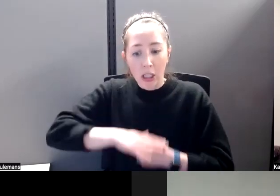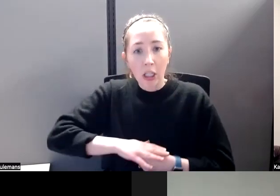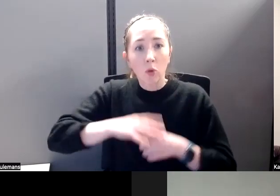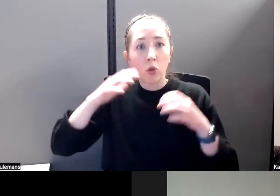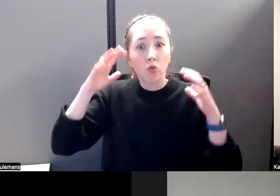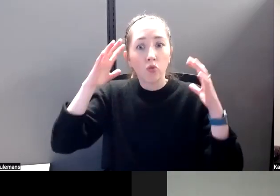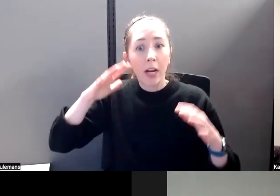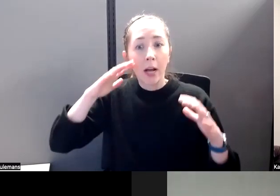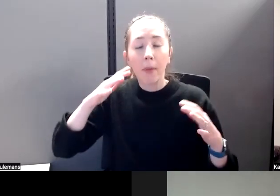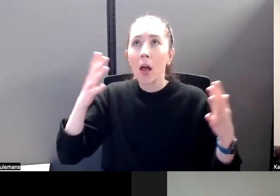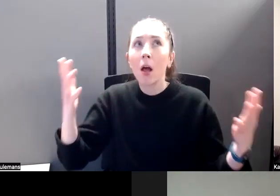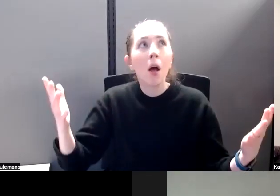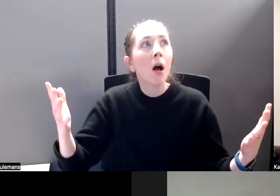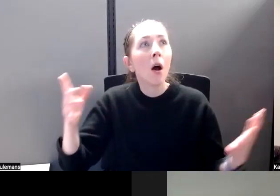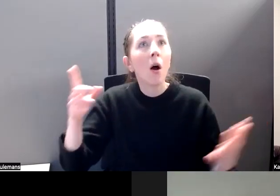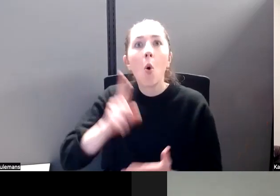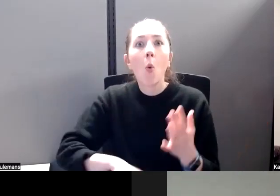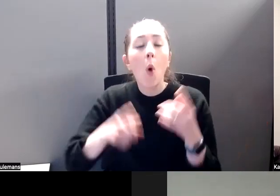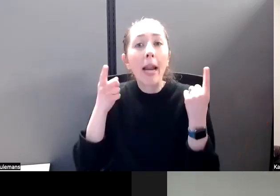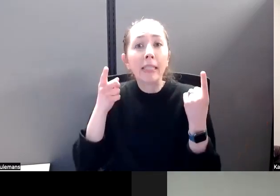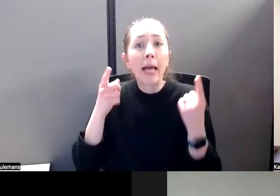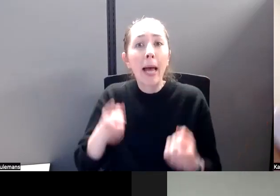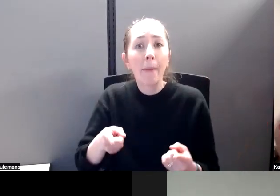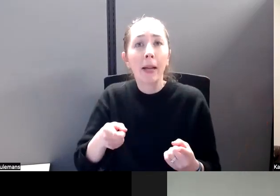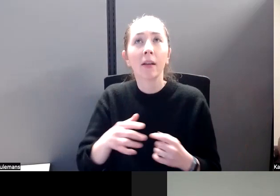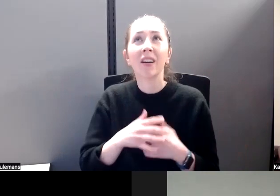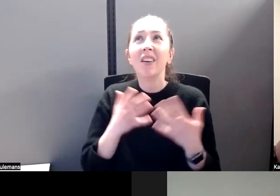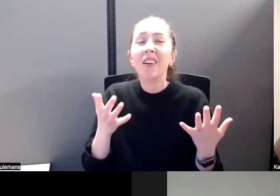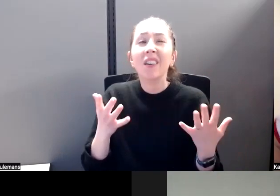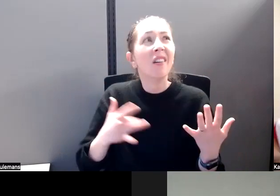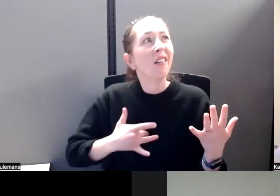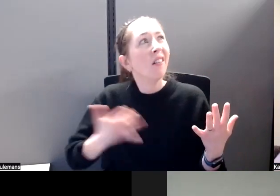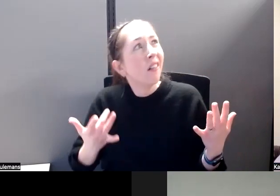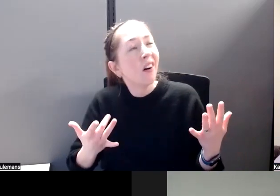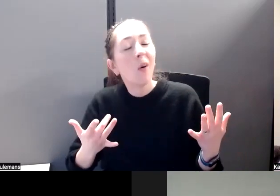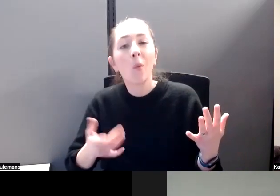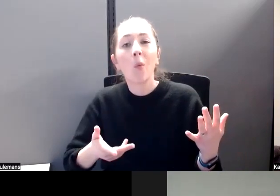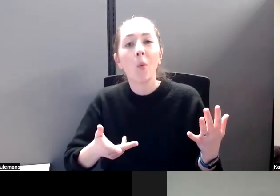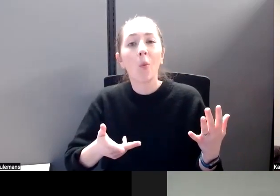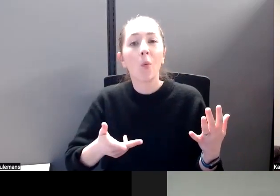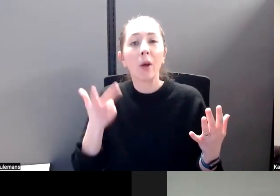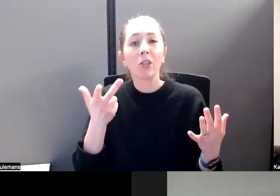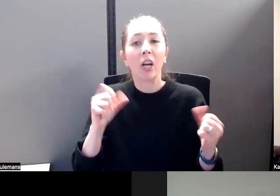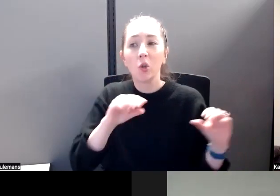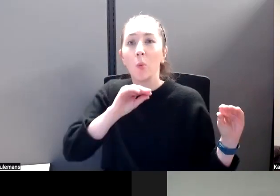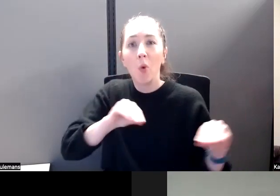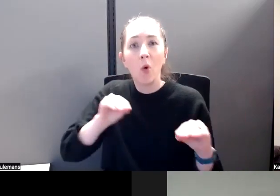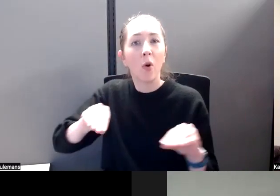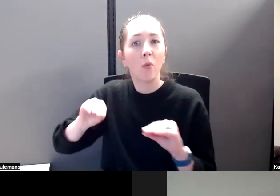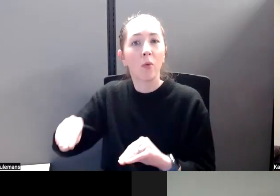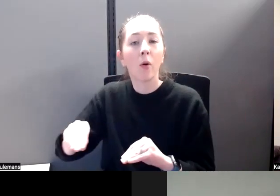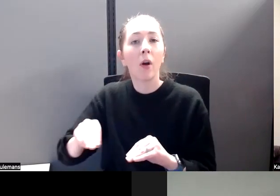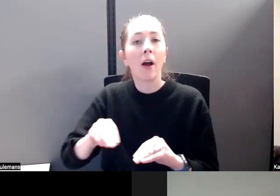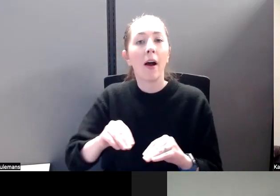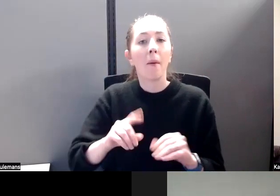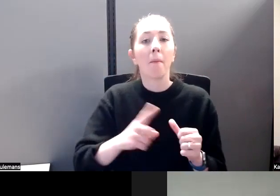like, what is happening? And we had already had three moves and we're shooting so much that day. We shot the roller rink that day.